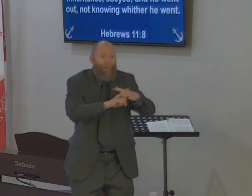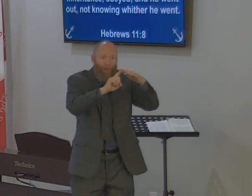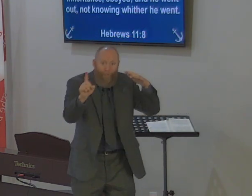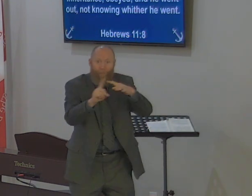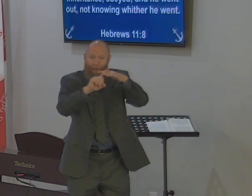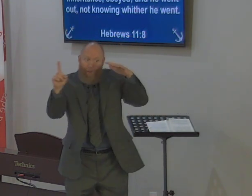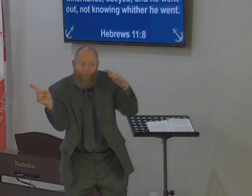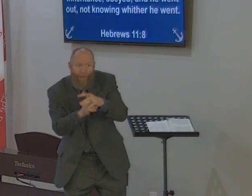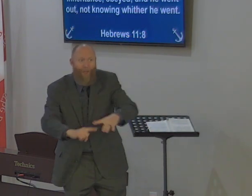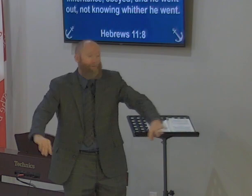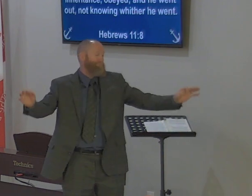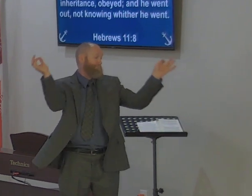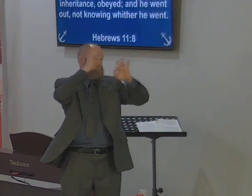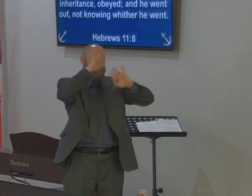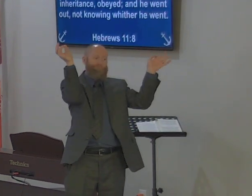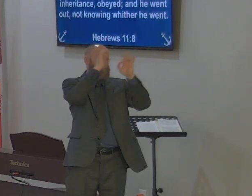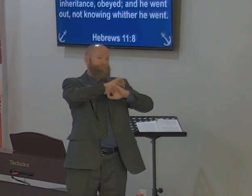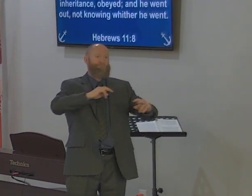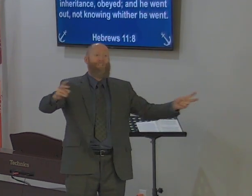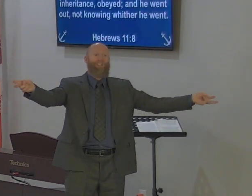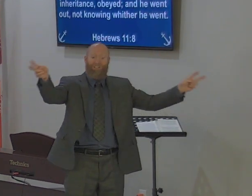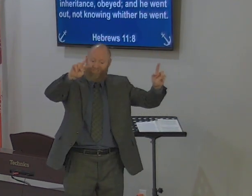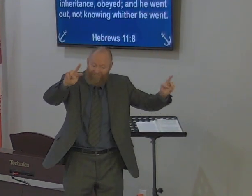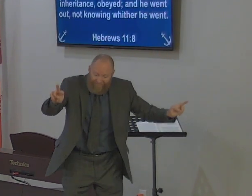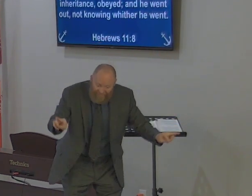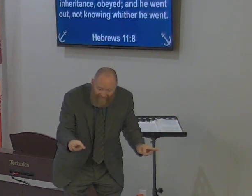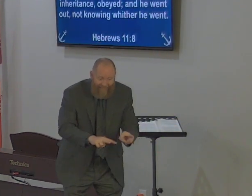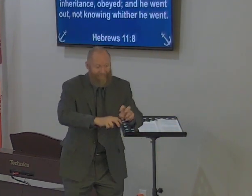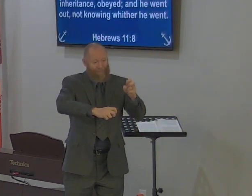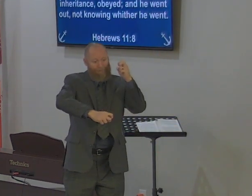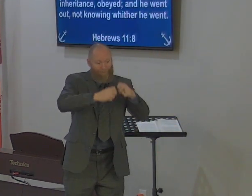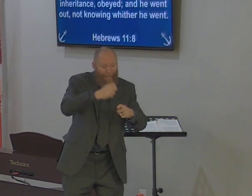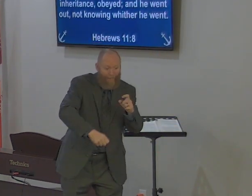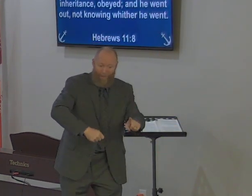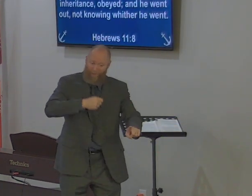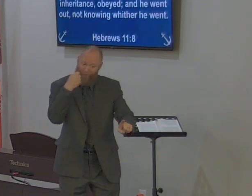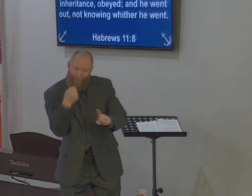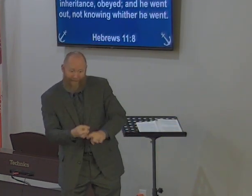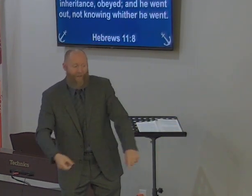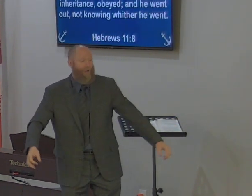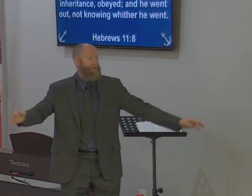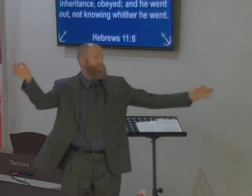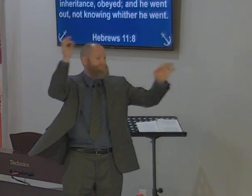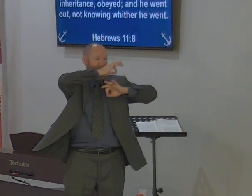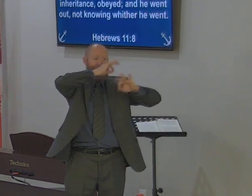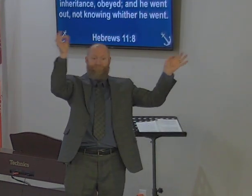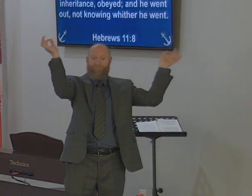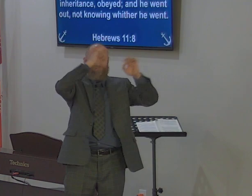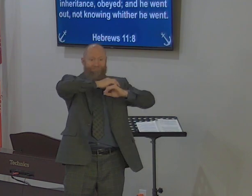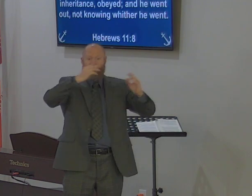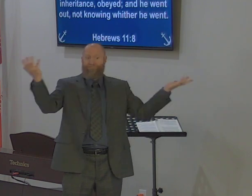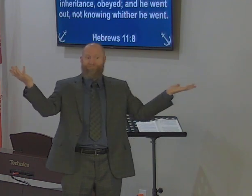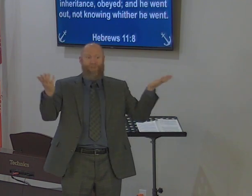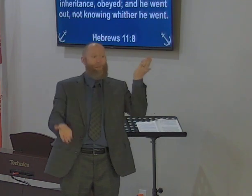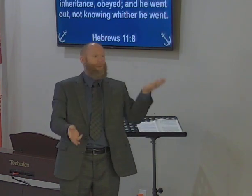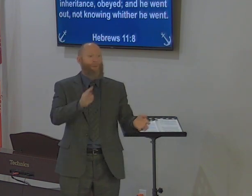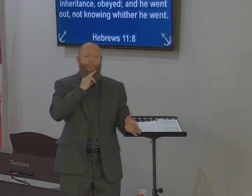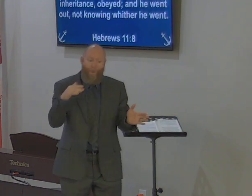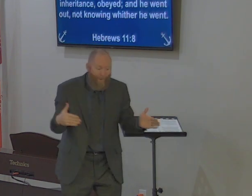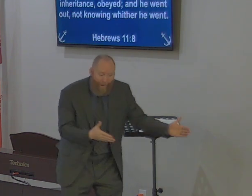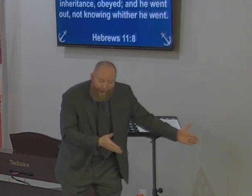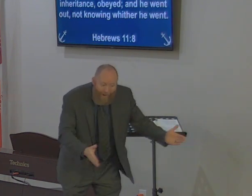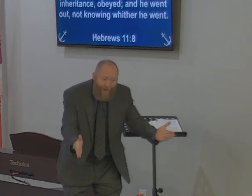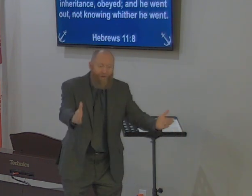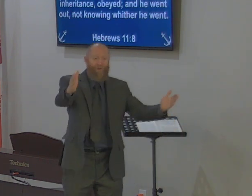didn't know the valleys that were going to be that he had to cross, and the valleys and the rivers and the obstacles that were in the way. He had